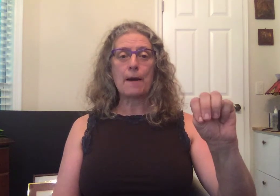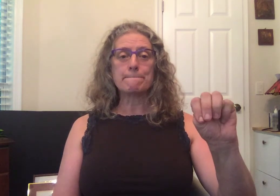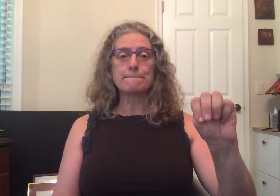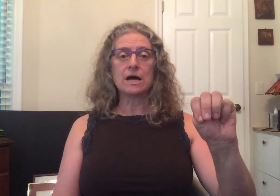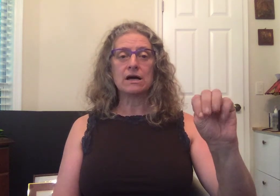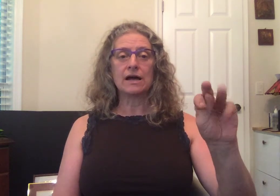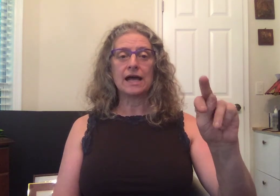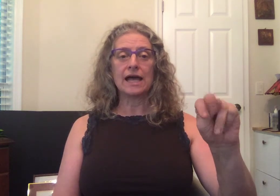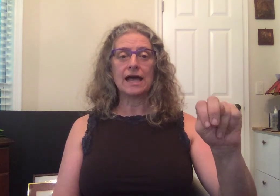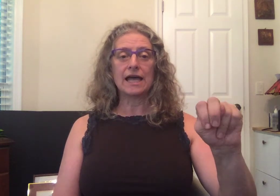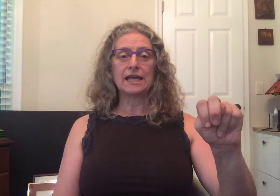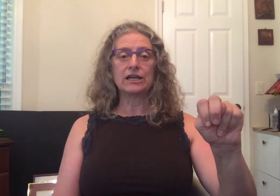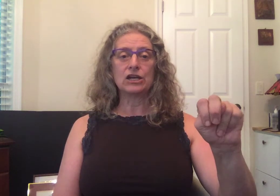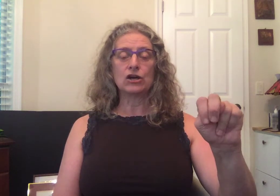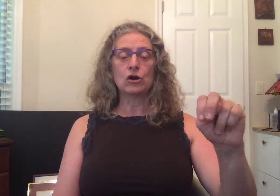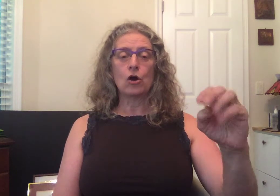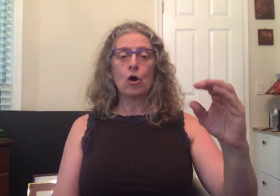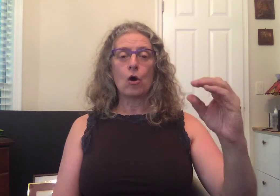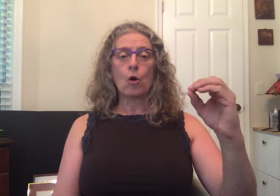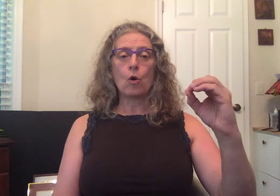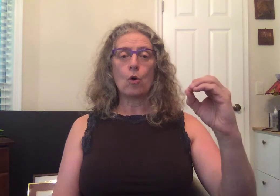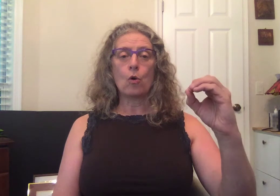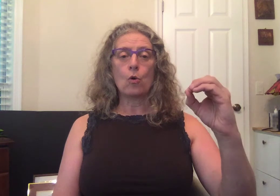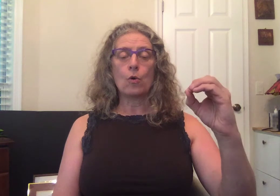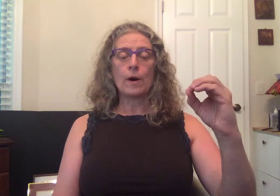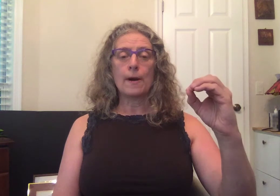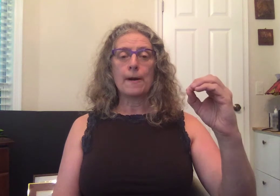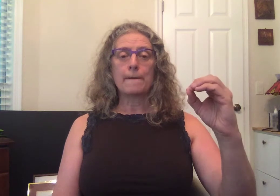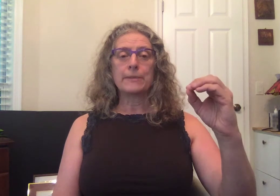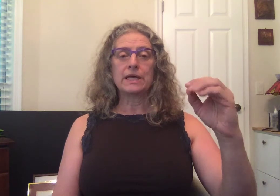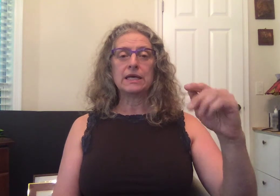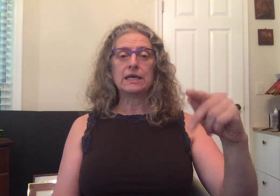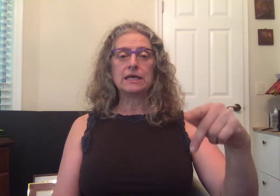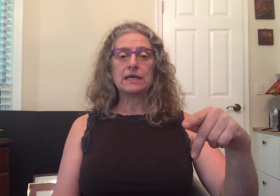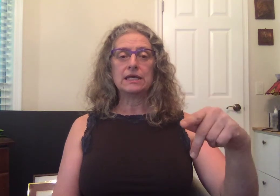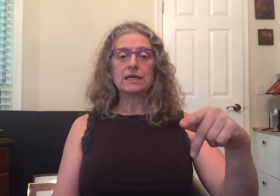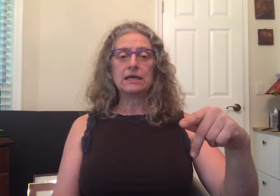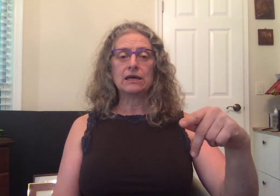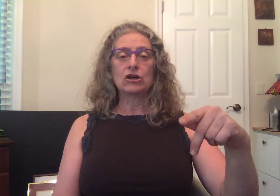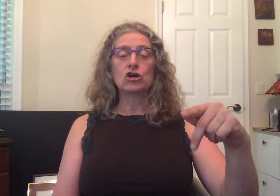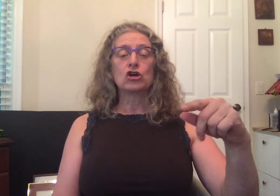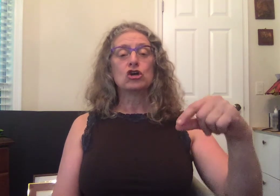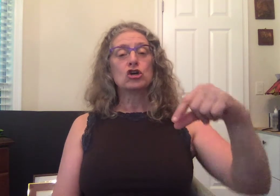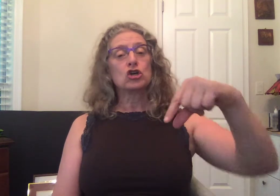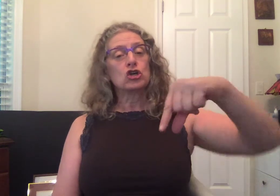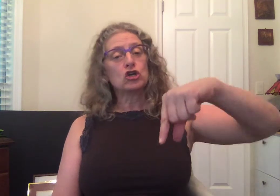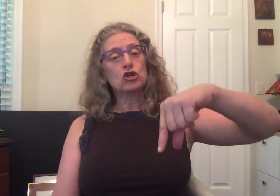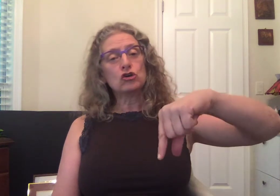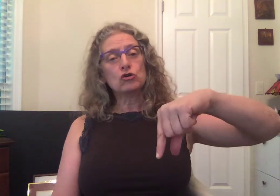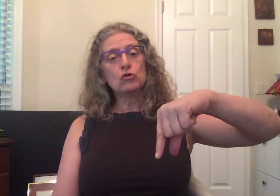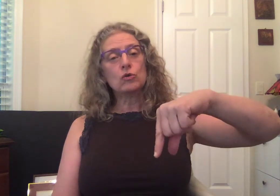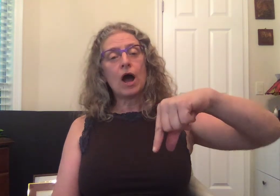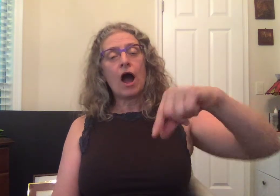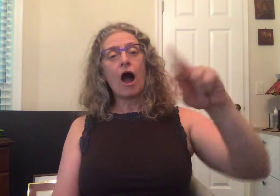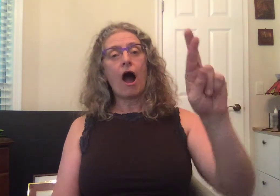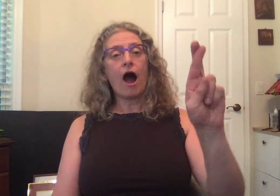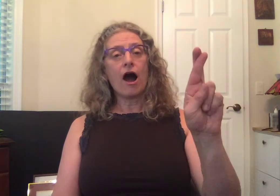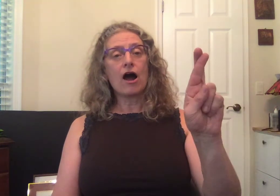M, N, O, P, Q,